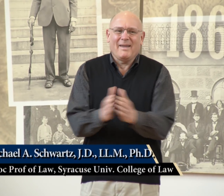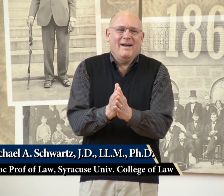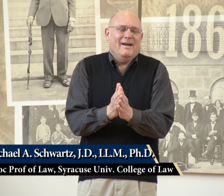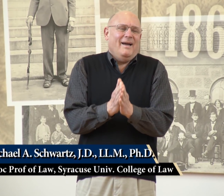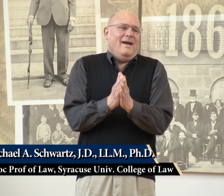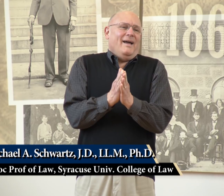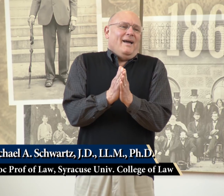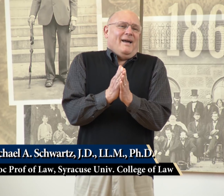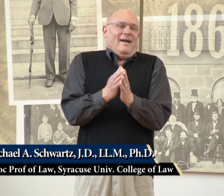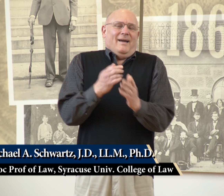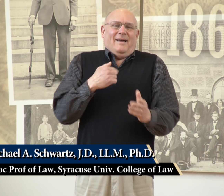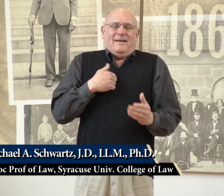Whoa.